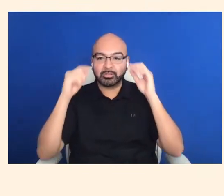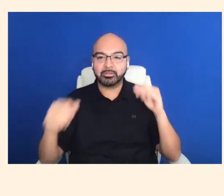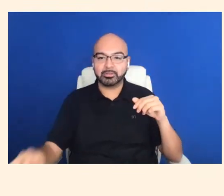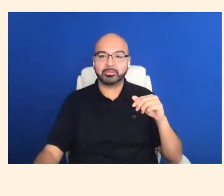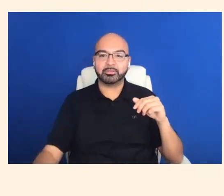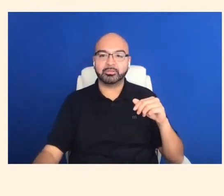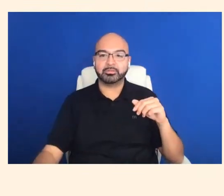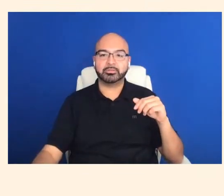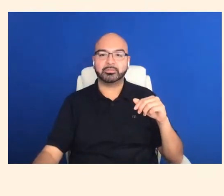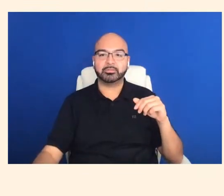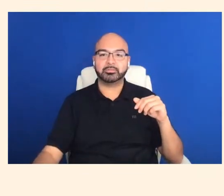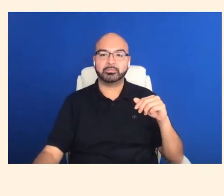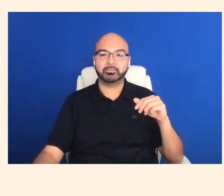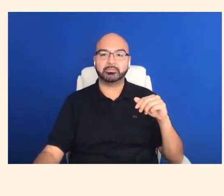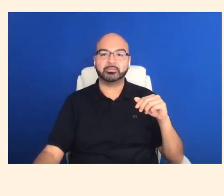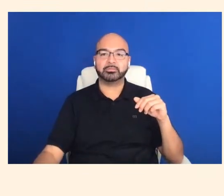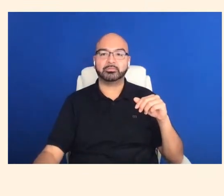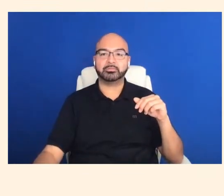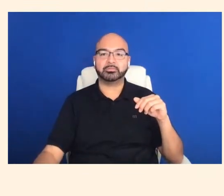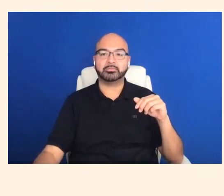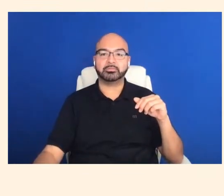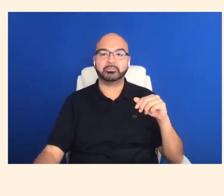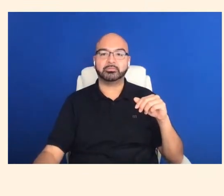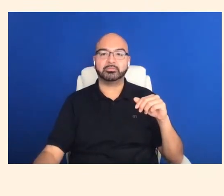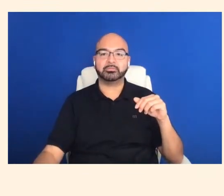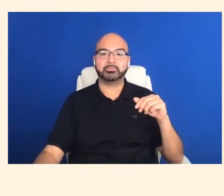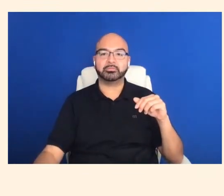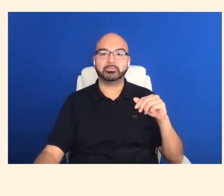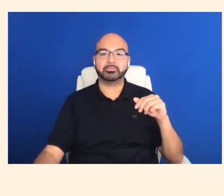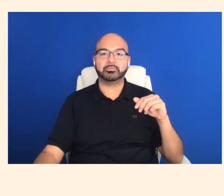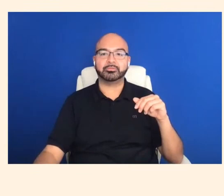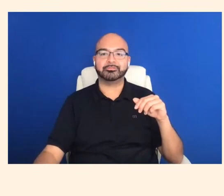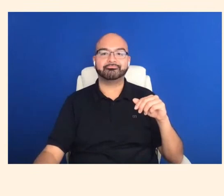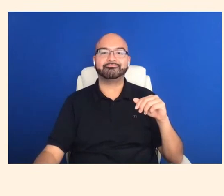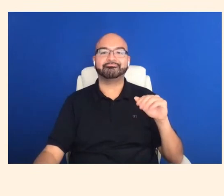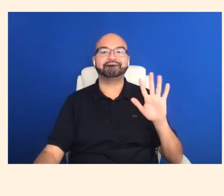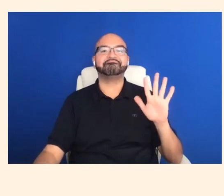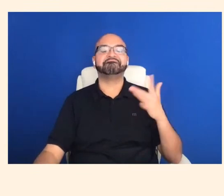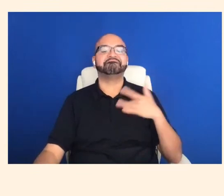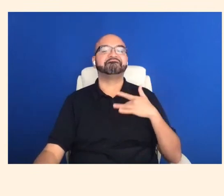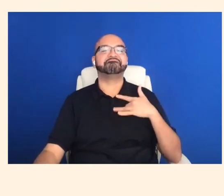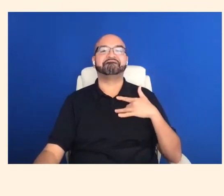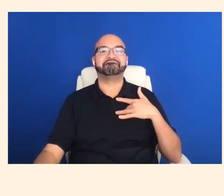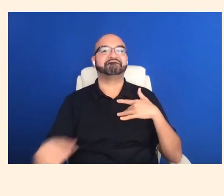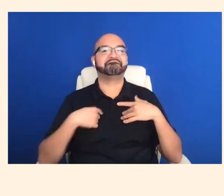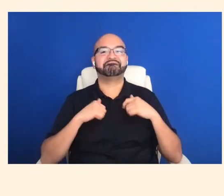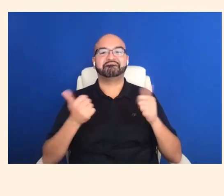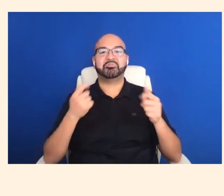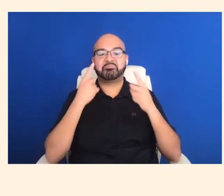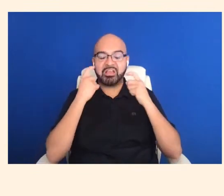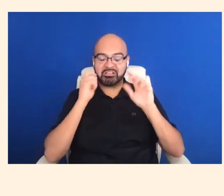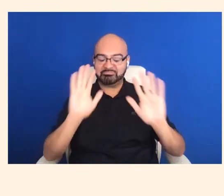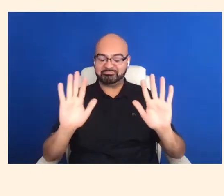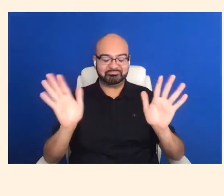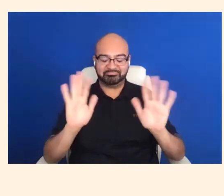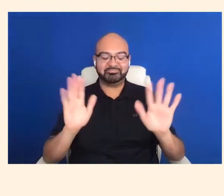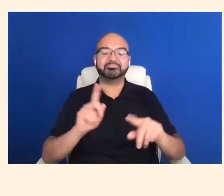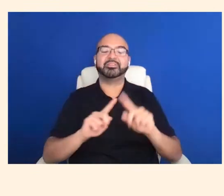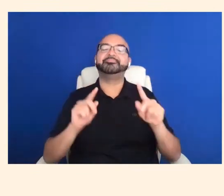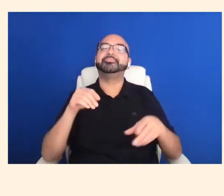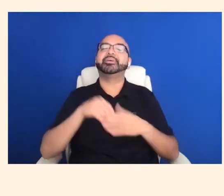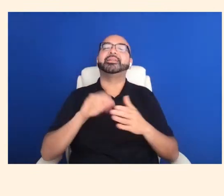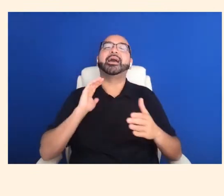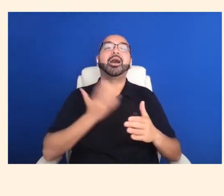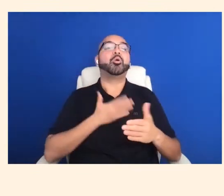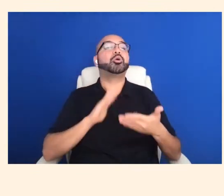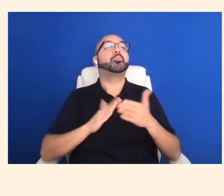Lord, mm, I'm not going to cry. Mhm. In our community, the